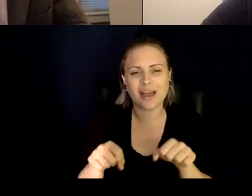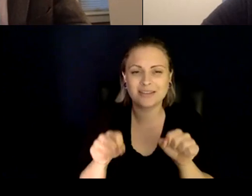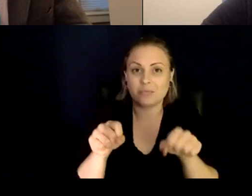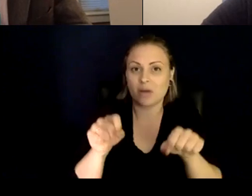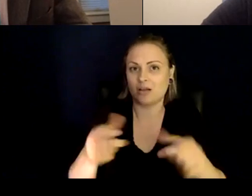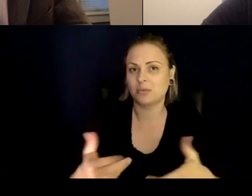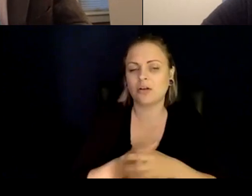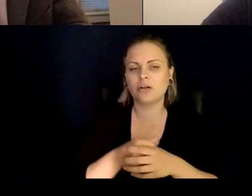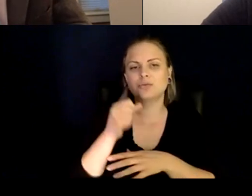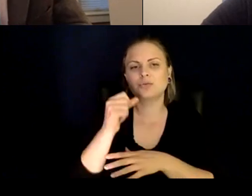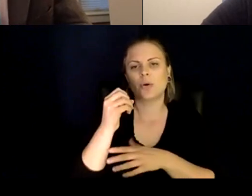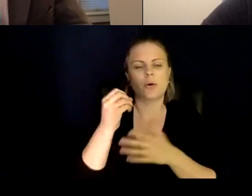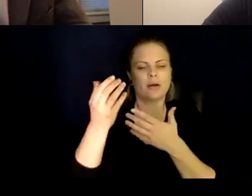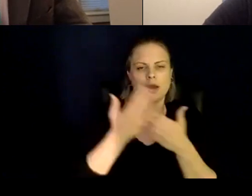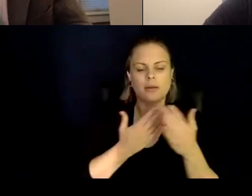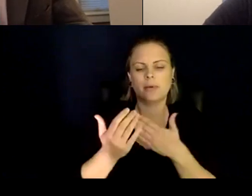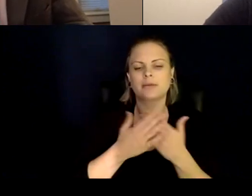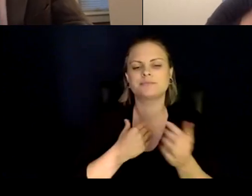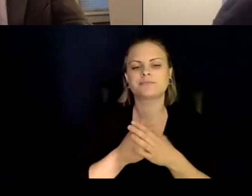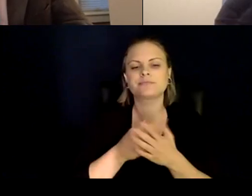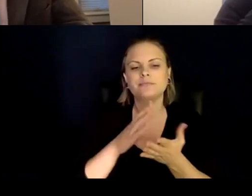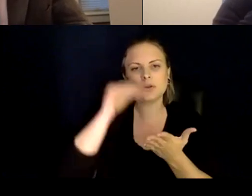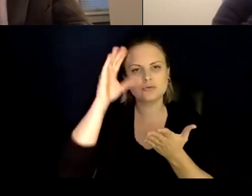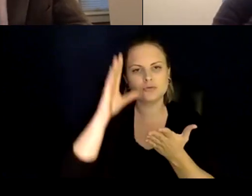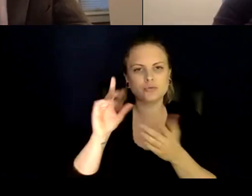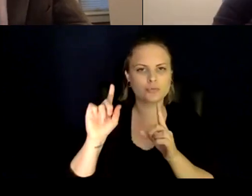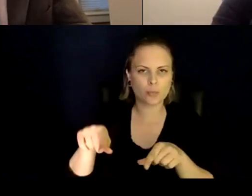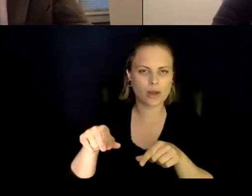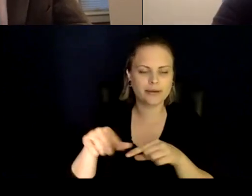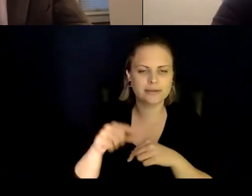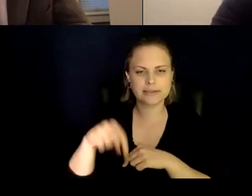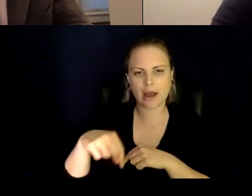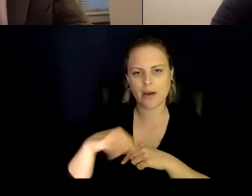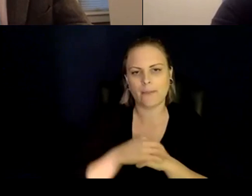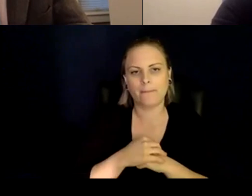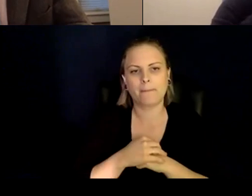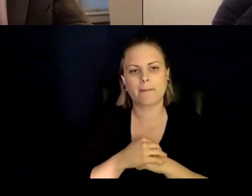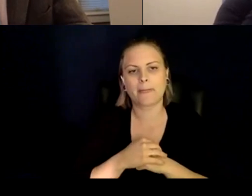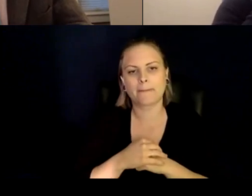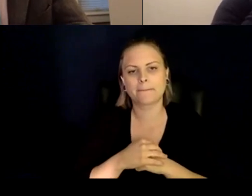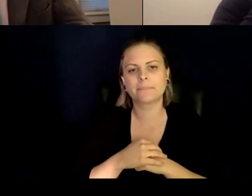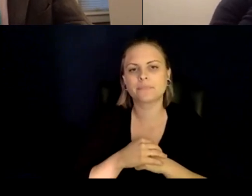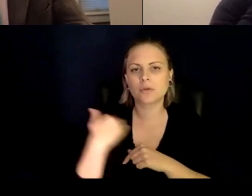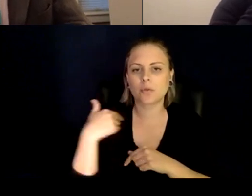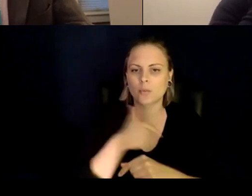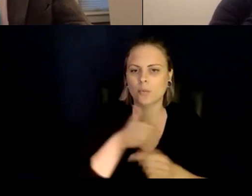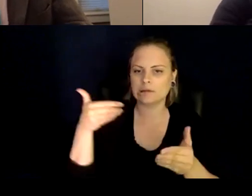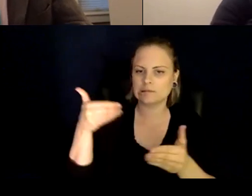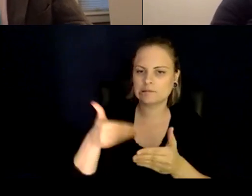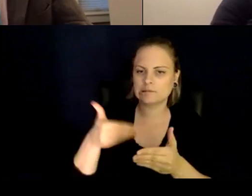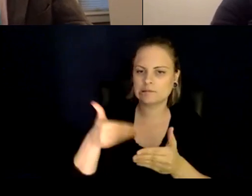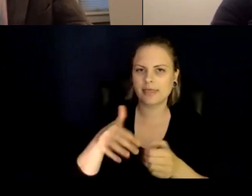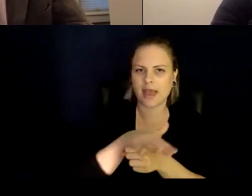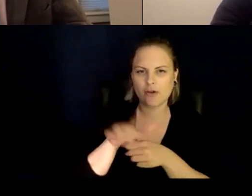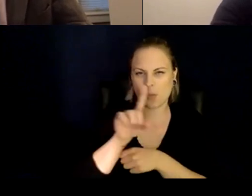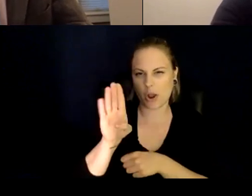possibility. So anyway, the students went down, and as we got down to that area where the bog